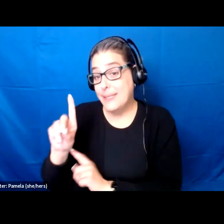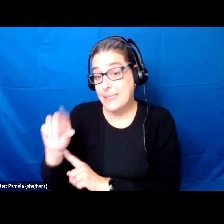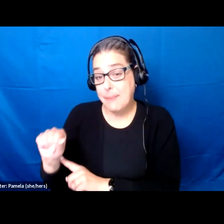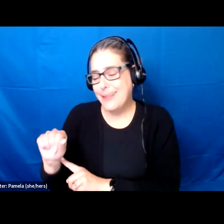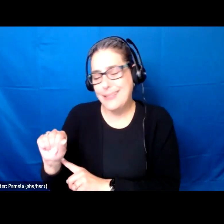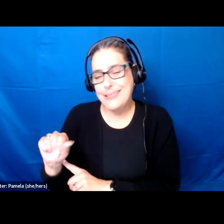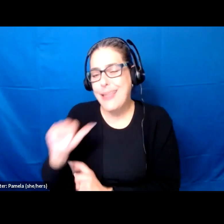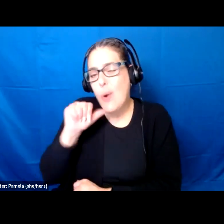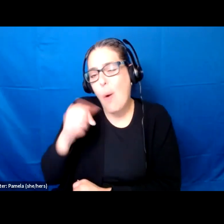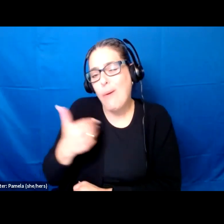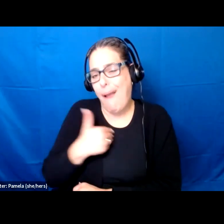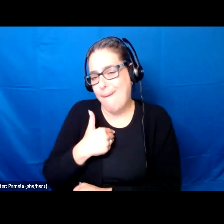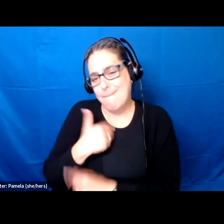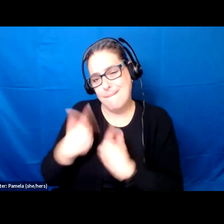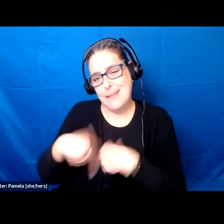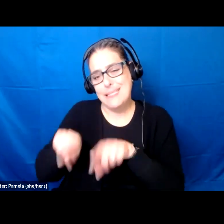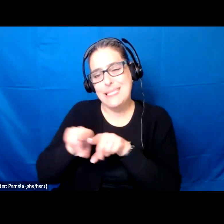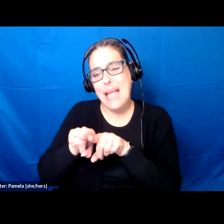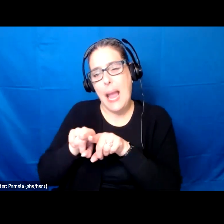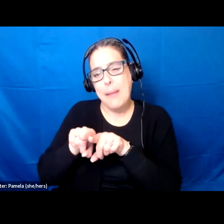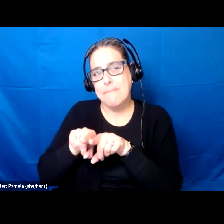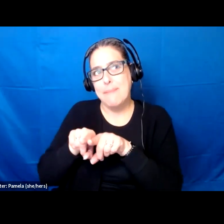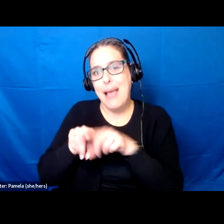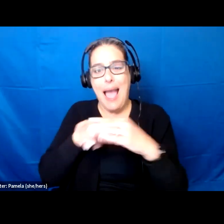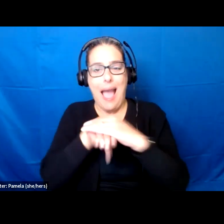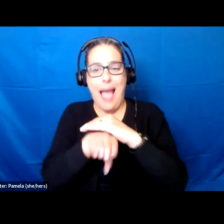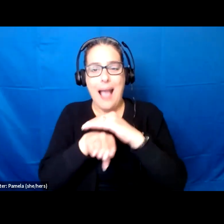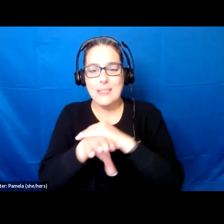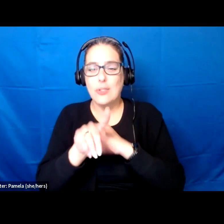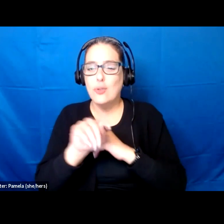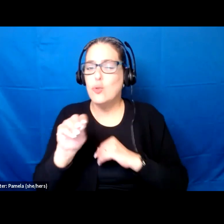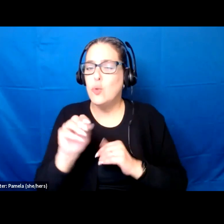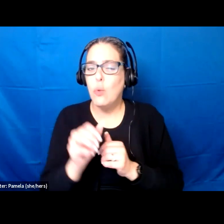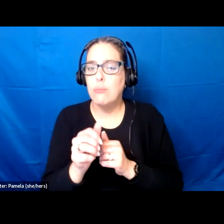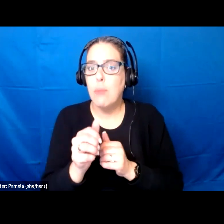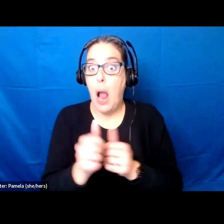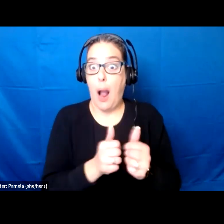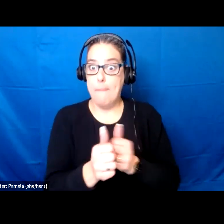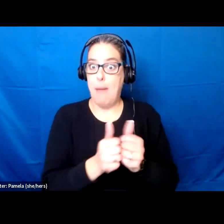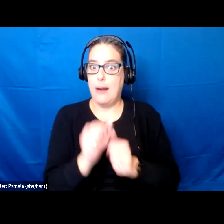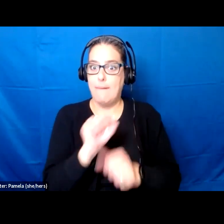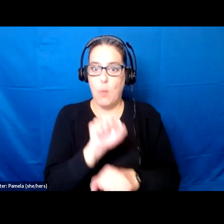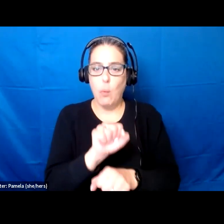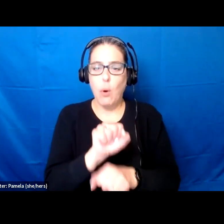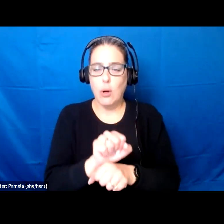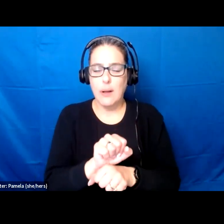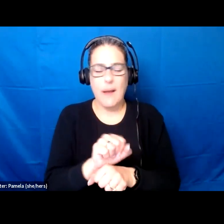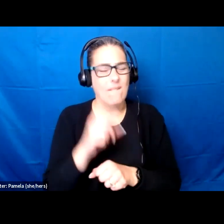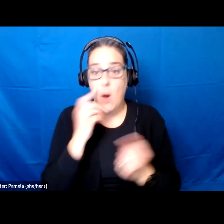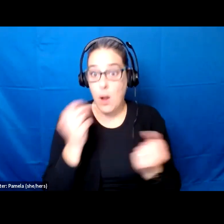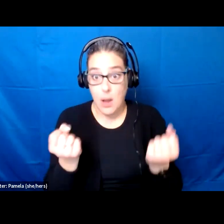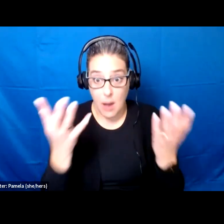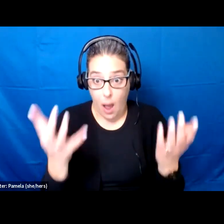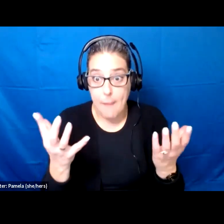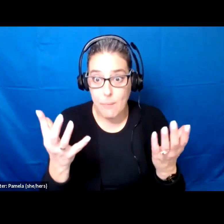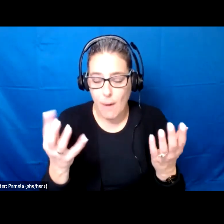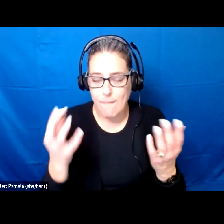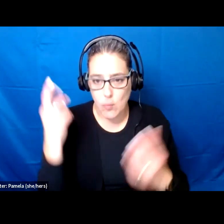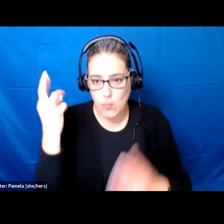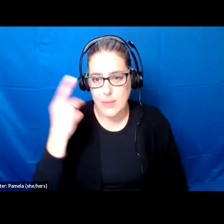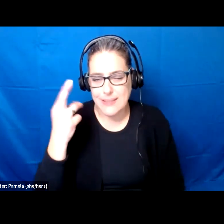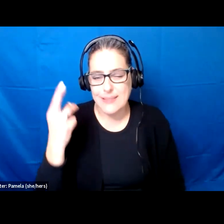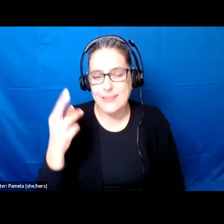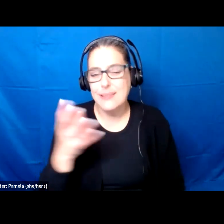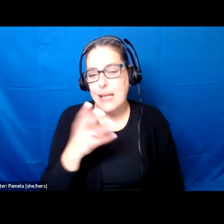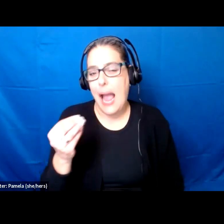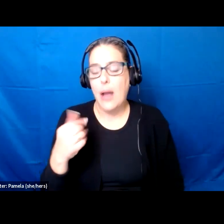access to competitive work for a number of reasons that our presenters will talk about today and the next